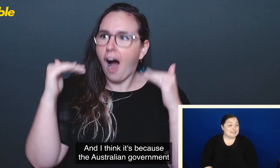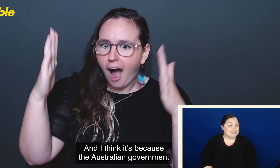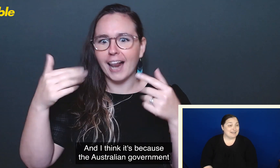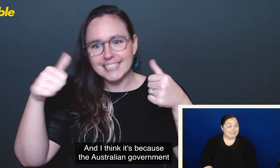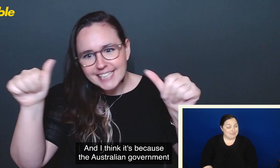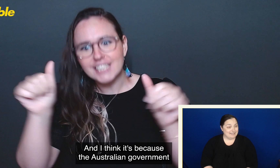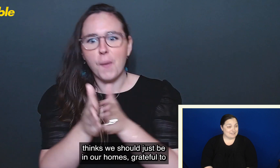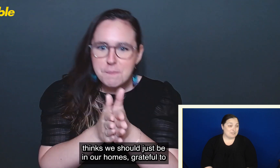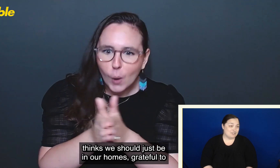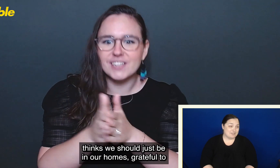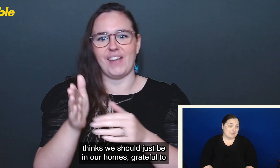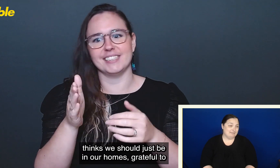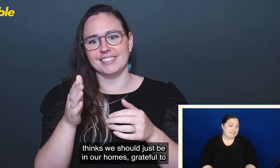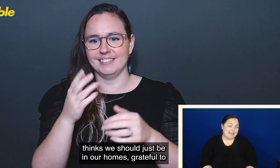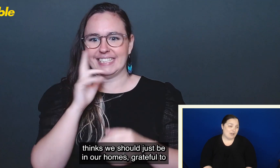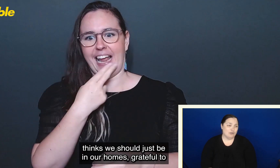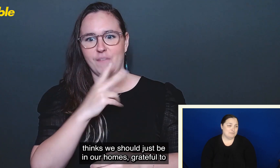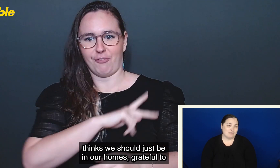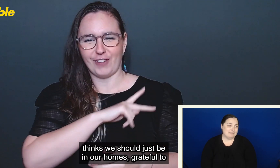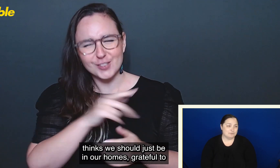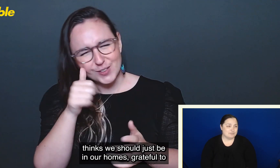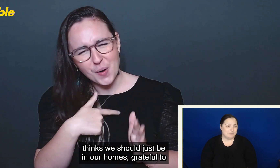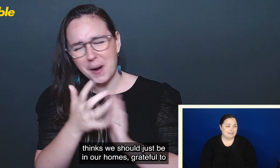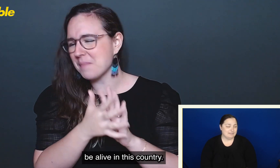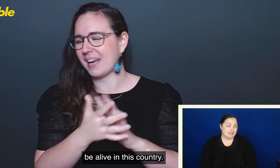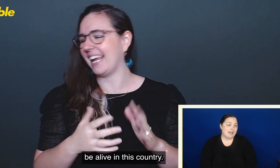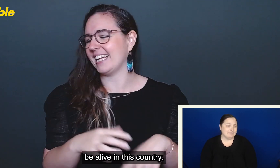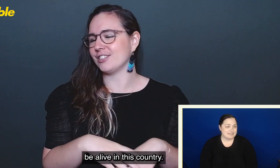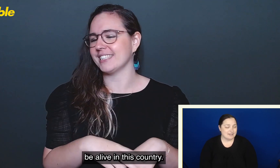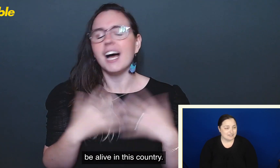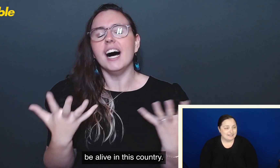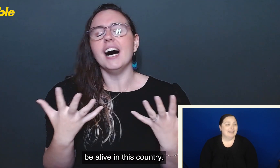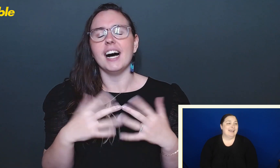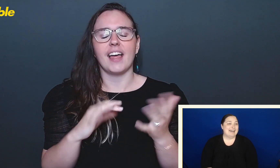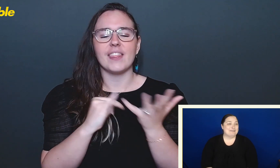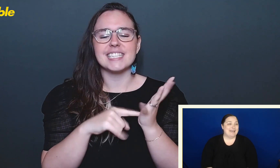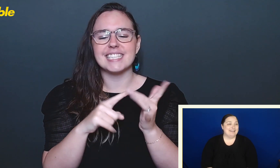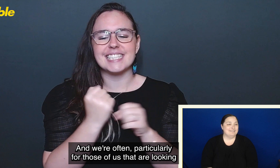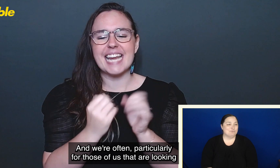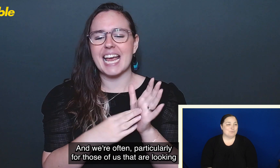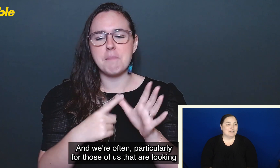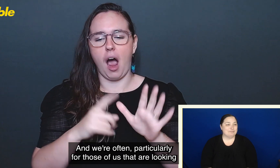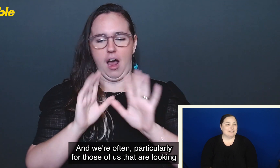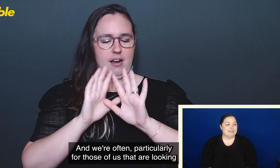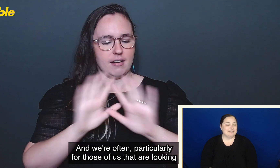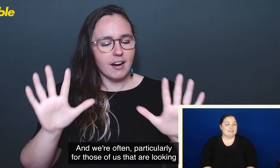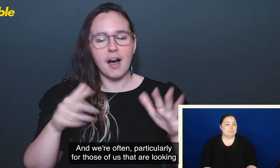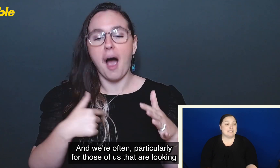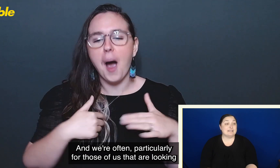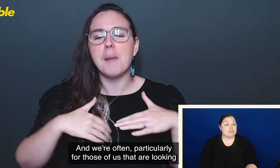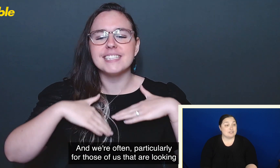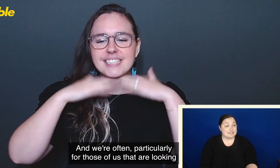I think it's because the Australian government thinks we should just be in our homes, grateful to be alive in this country. And we're